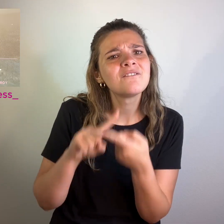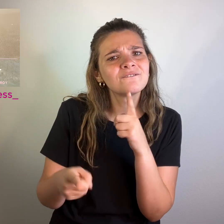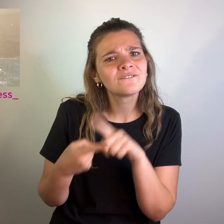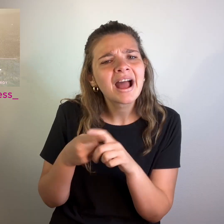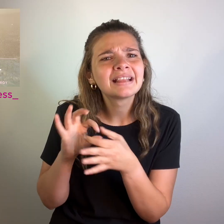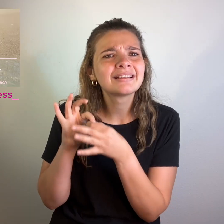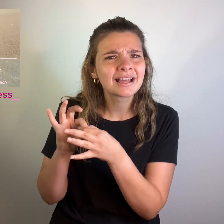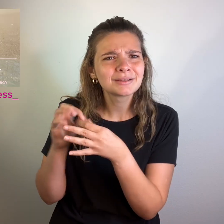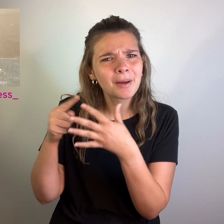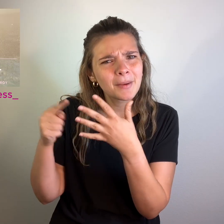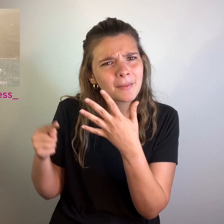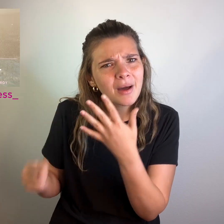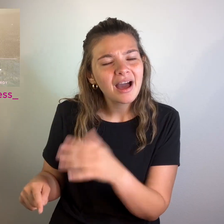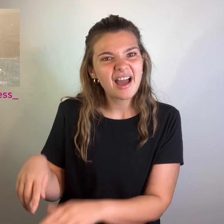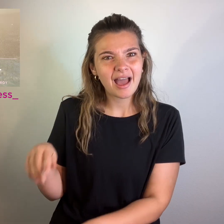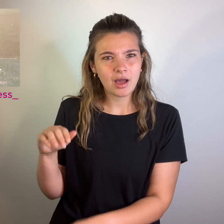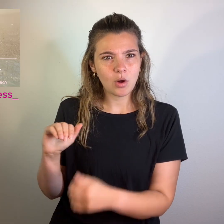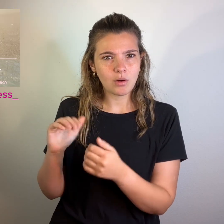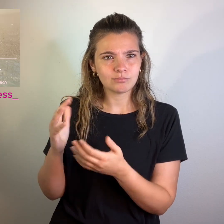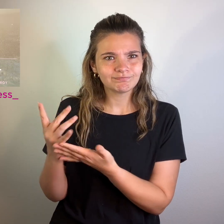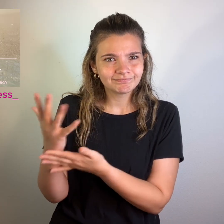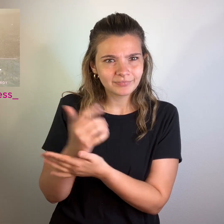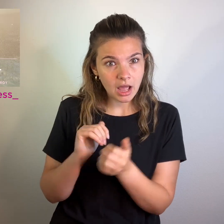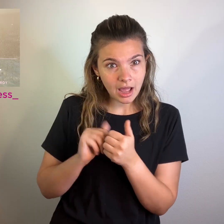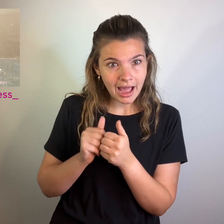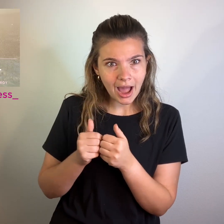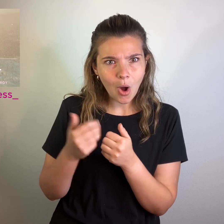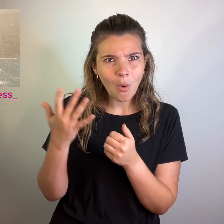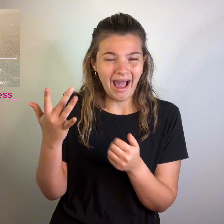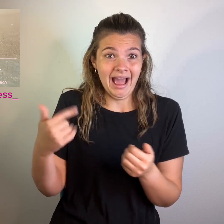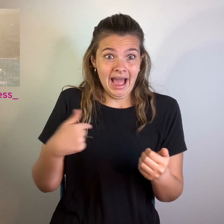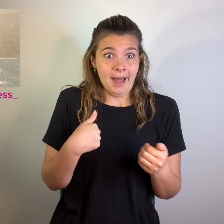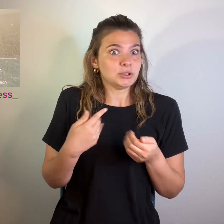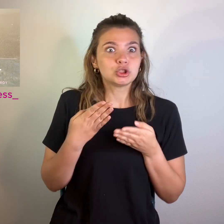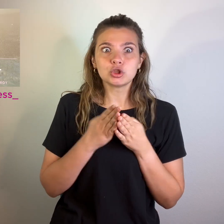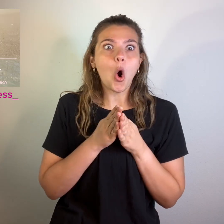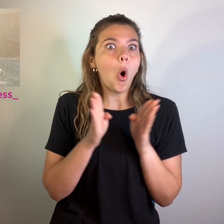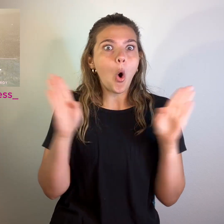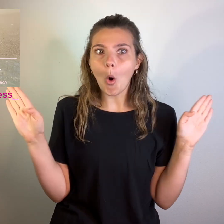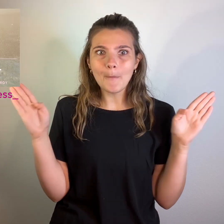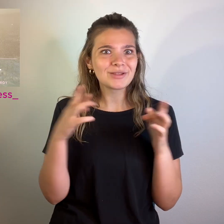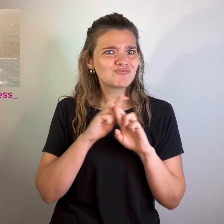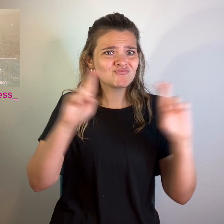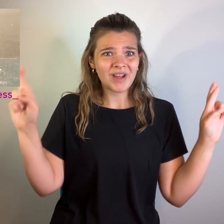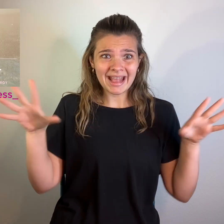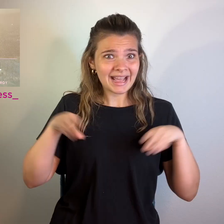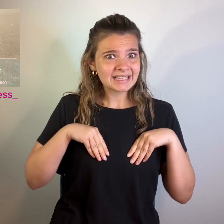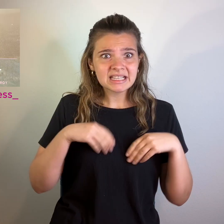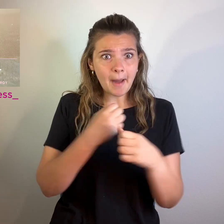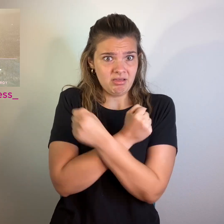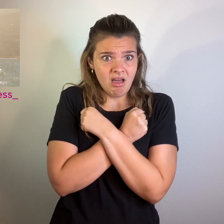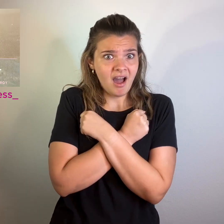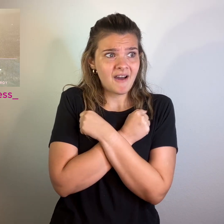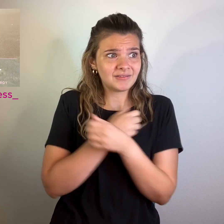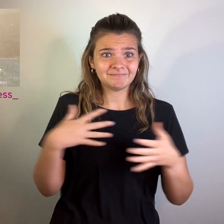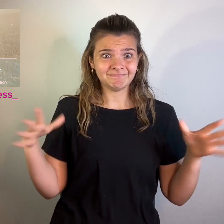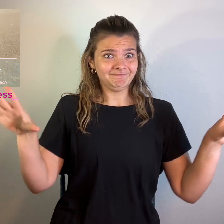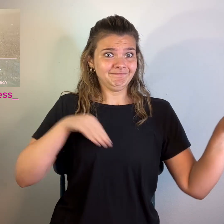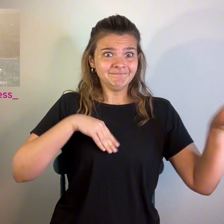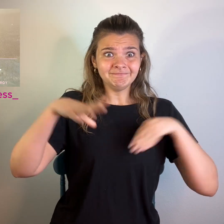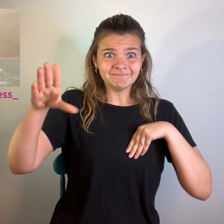it comes because I am so open to just love. I am so open to just be myself,